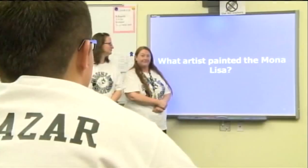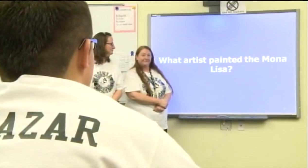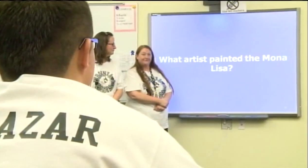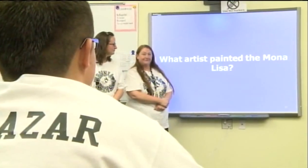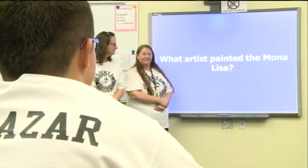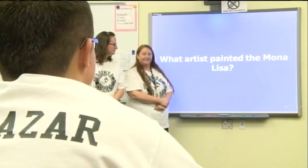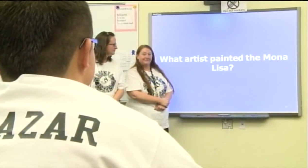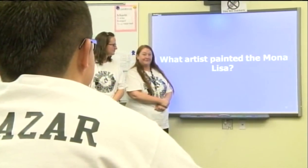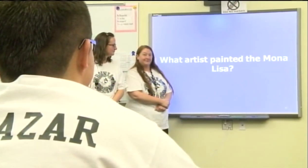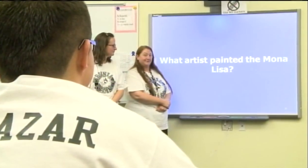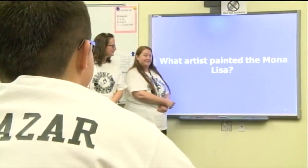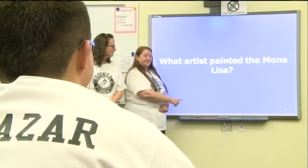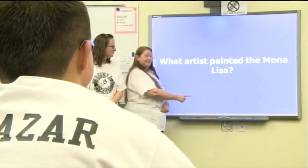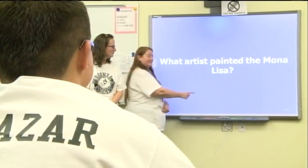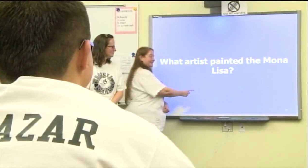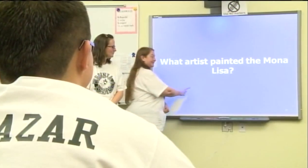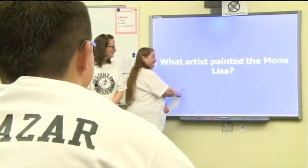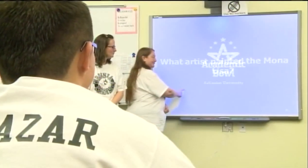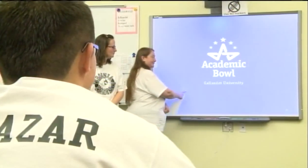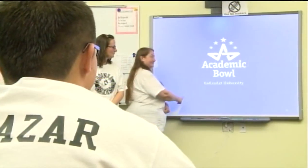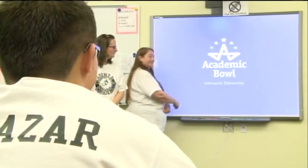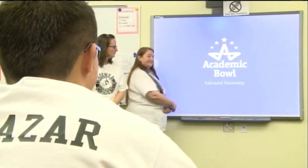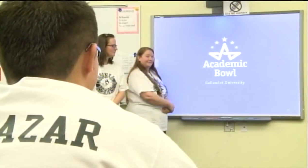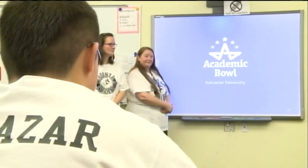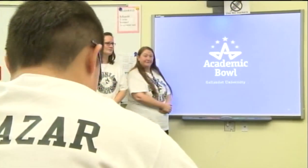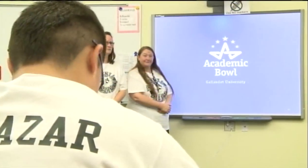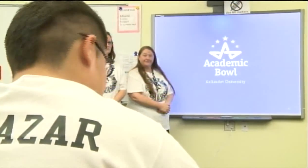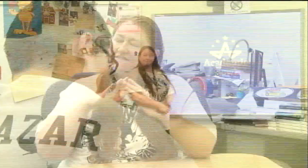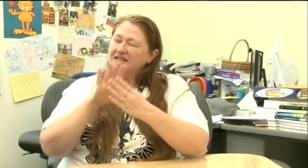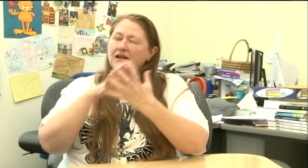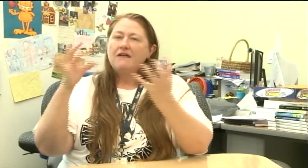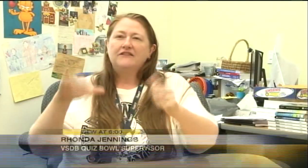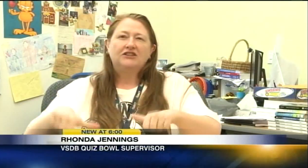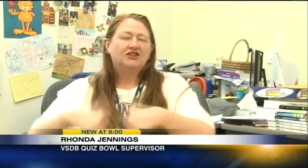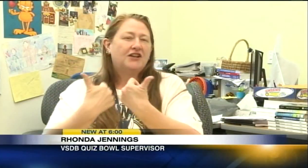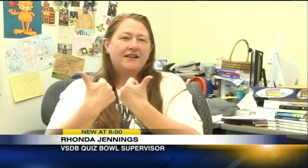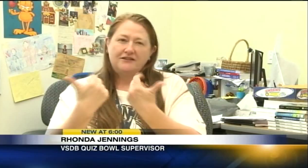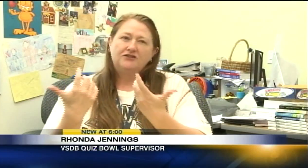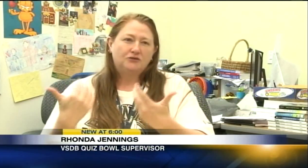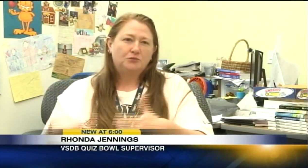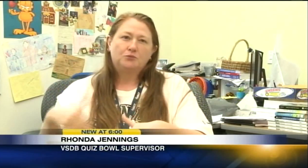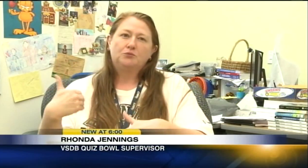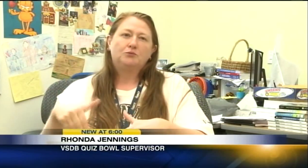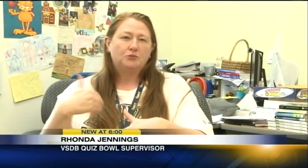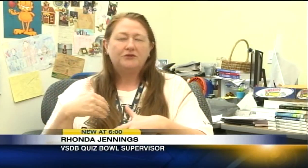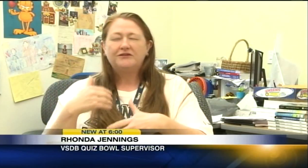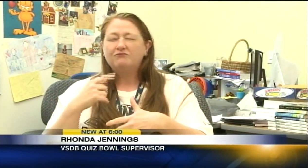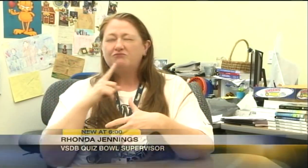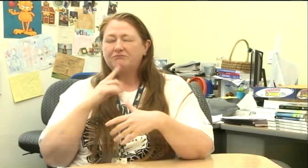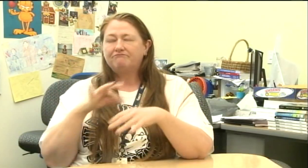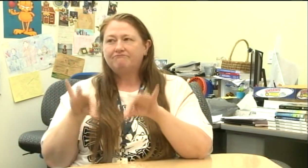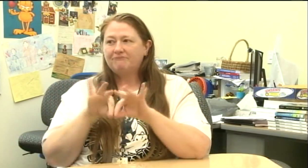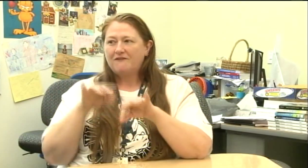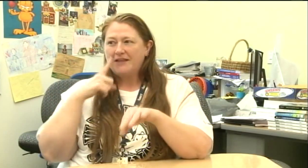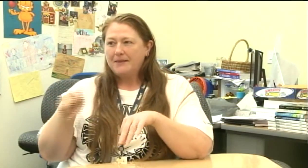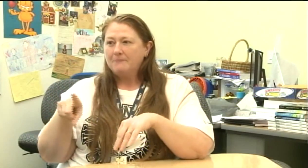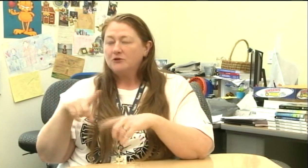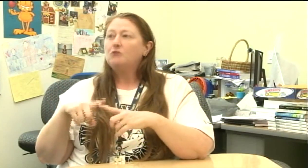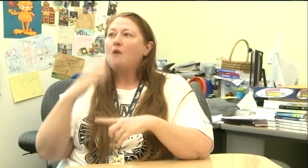AND A TEAM SUPERVISOR, RONDA JENNINGS, WHO'S ALSO DEAF. BEING DEAF IS VERY HARD AND YOU FACE CHALLENGES EVERY